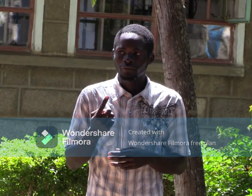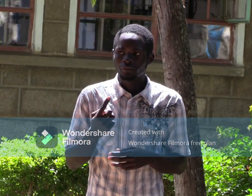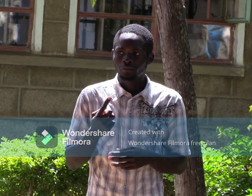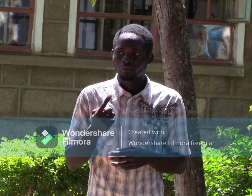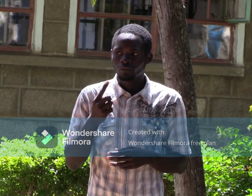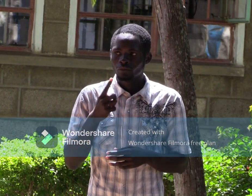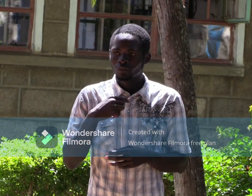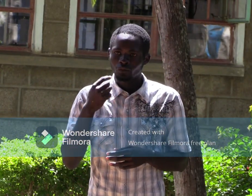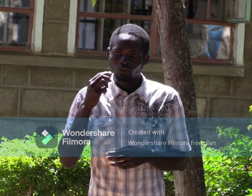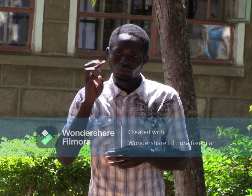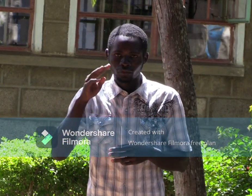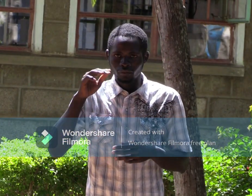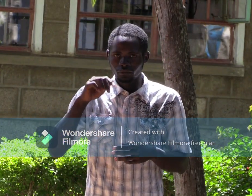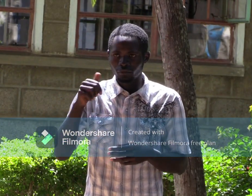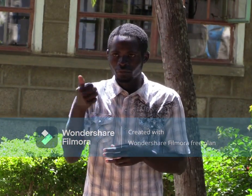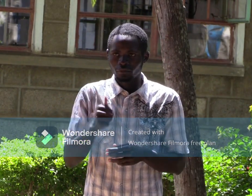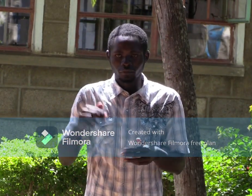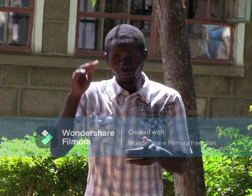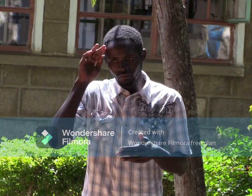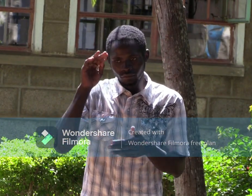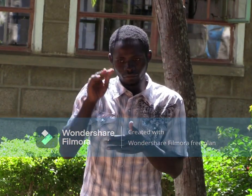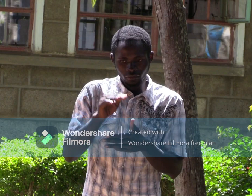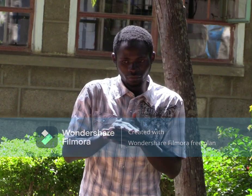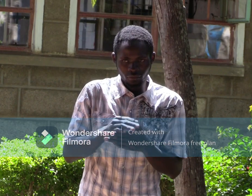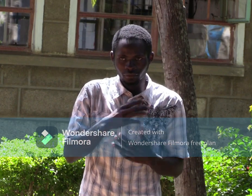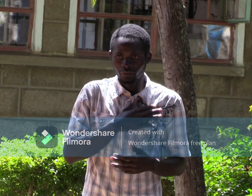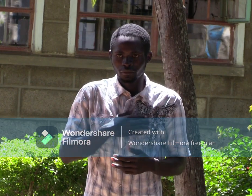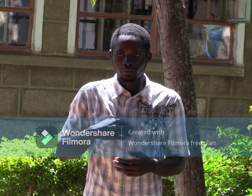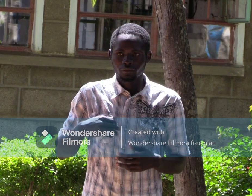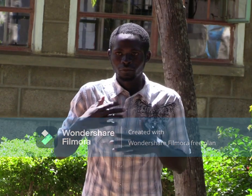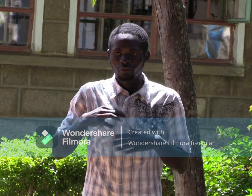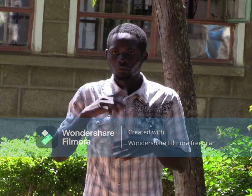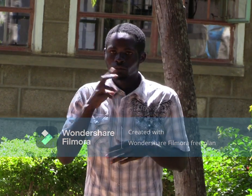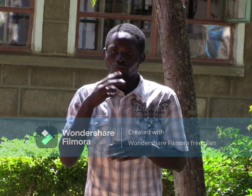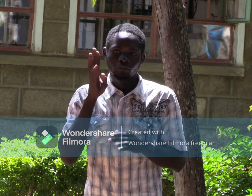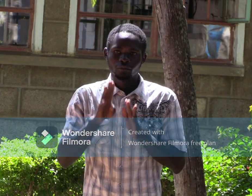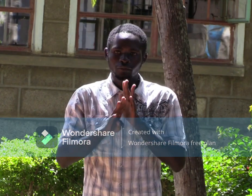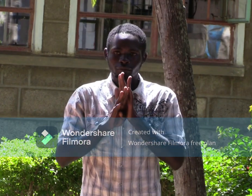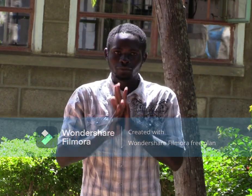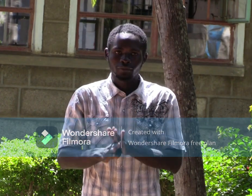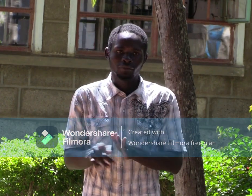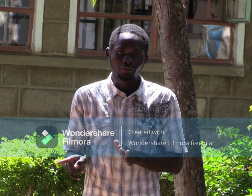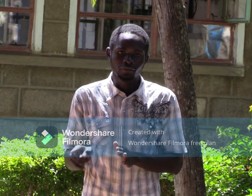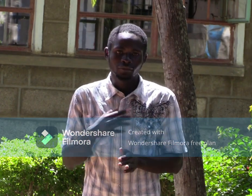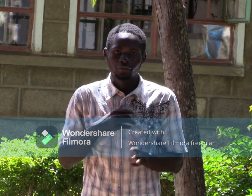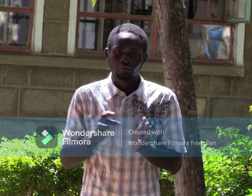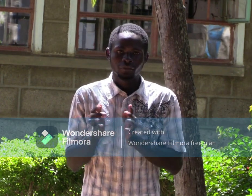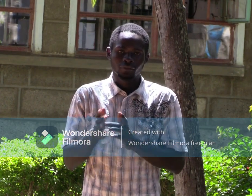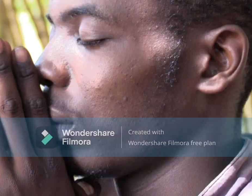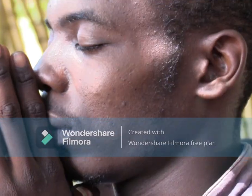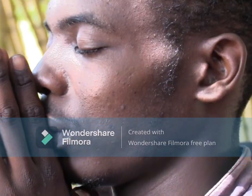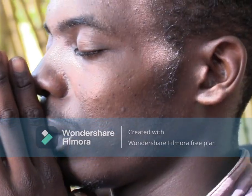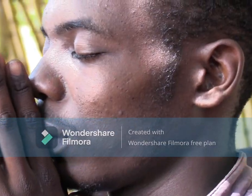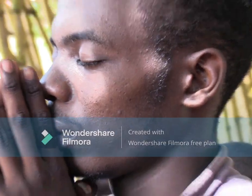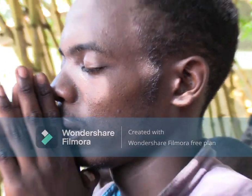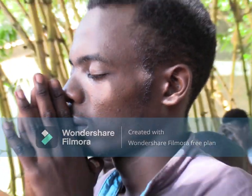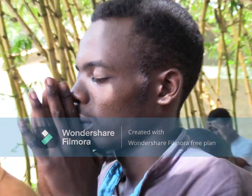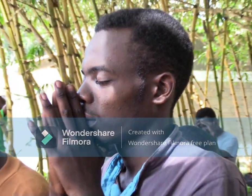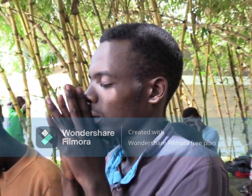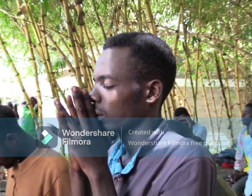For the deaf, they communicate using KSL, and KSL is Kenyan Sign Language. And in this place or in this